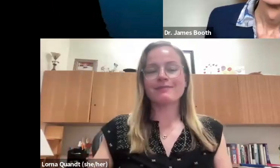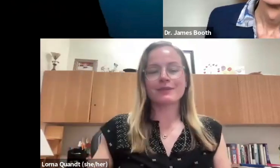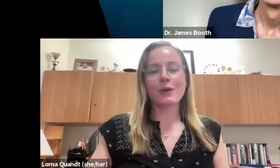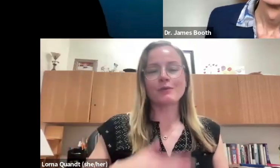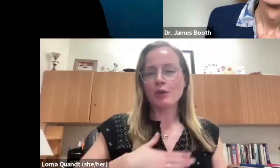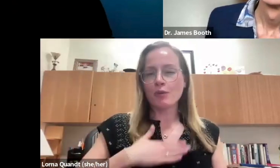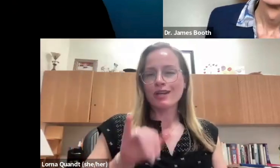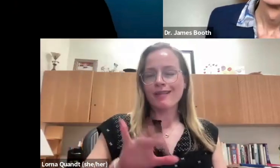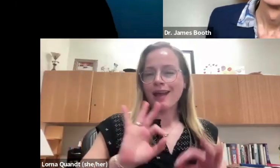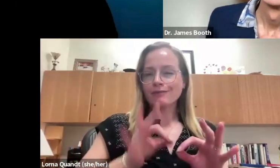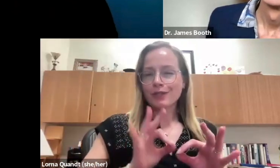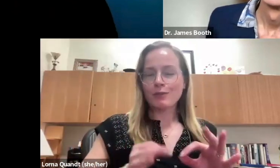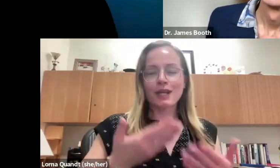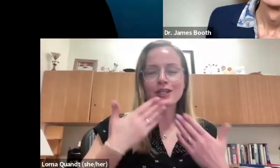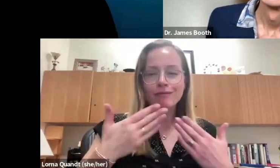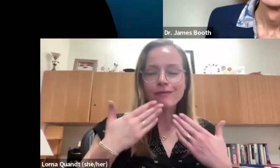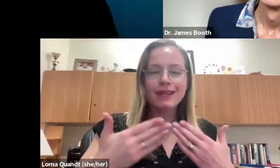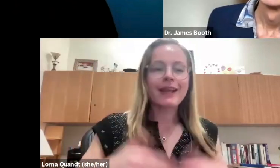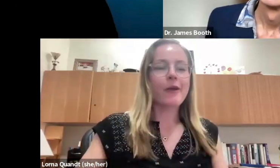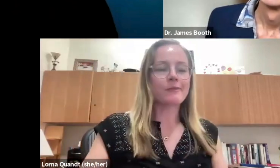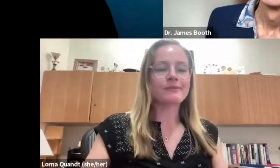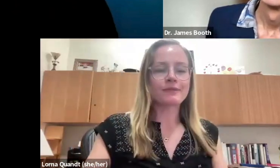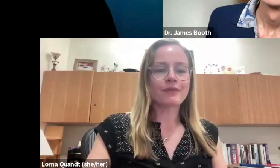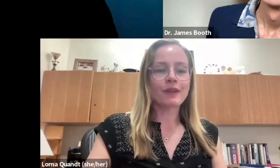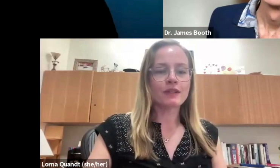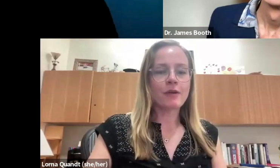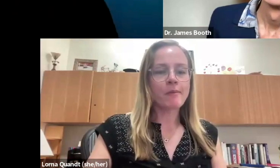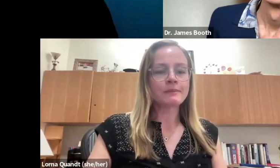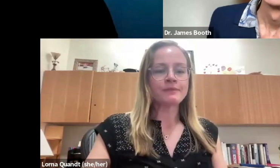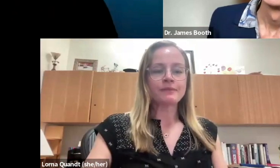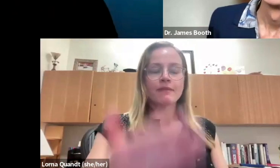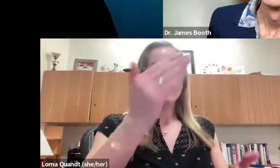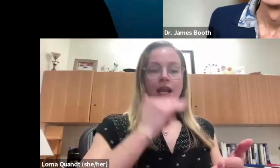the families and parents. I appreciate that interpretation. Thank you.